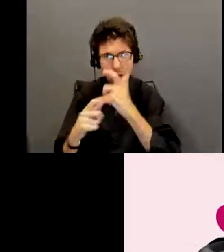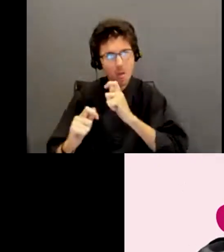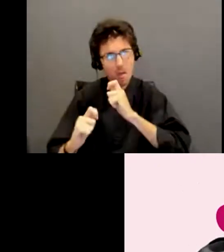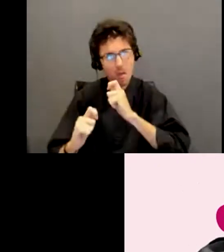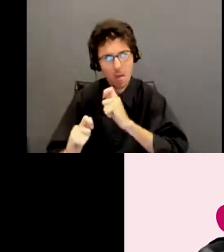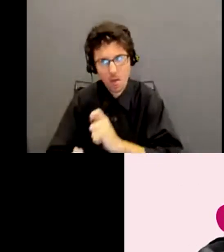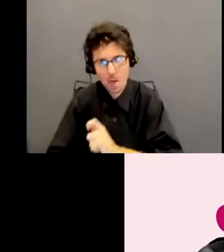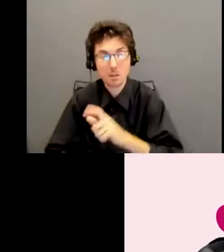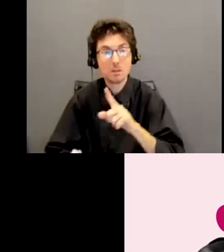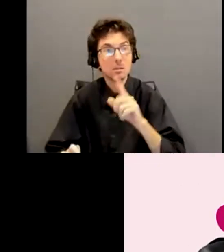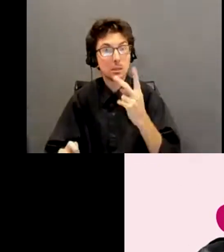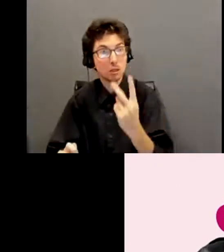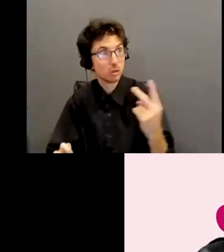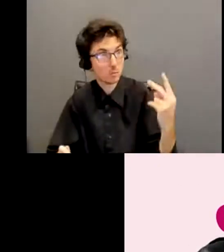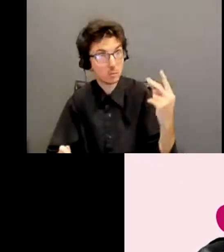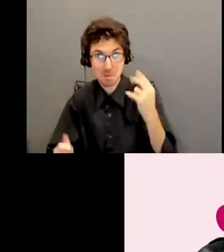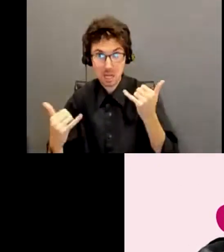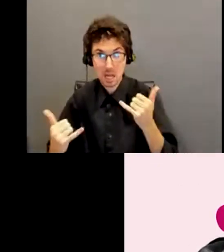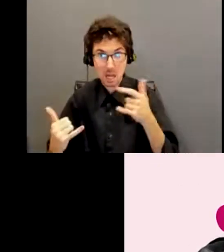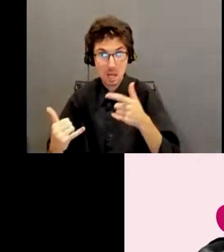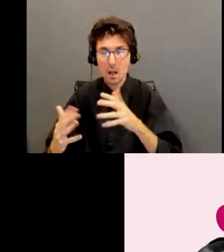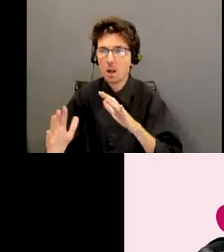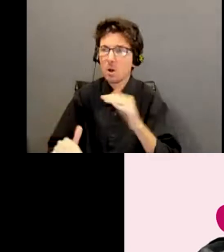I feel that the easy way was to give up,